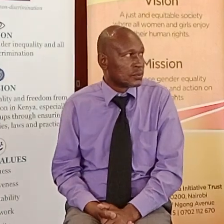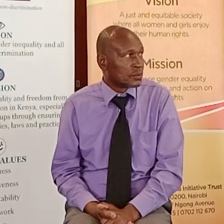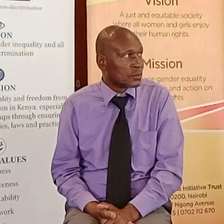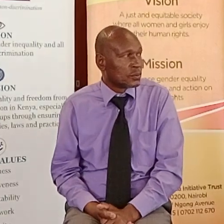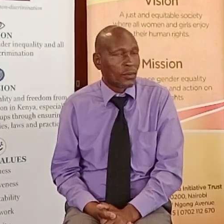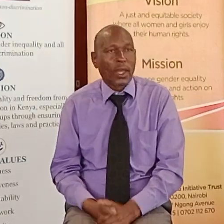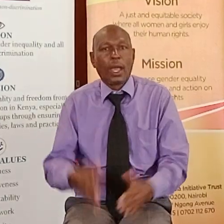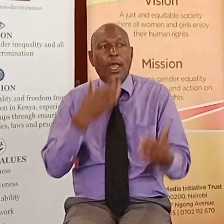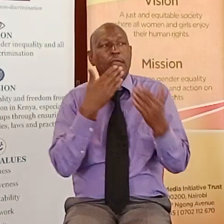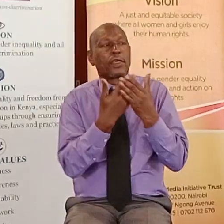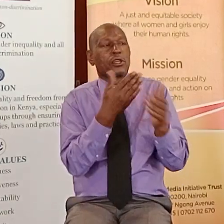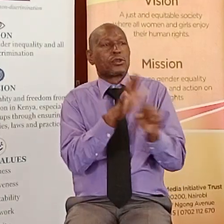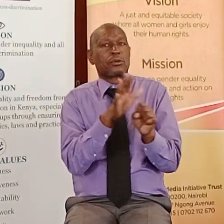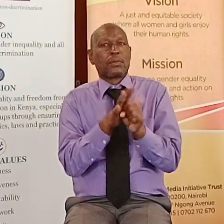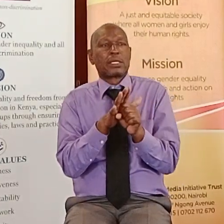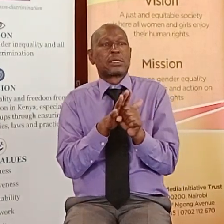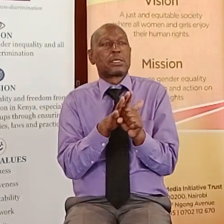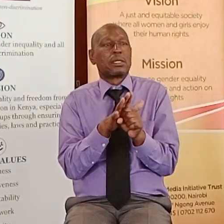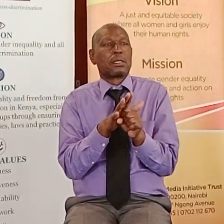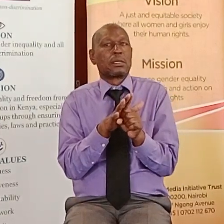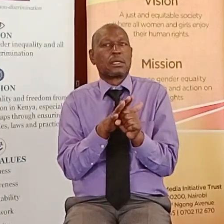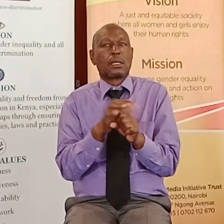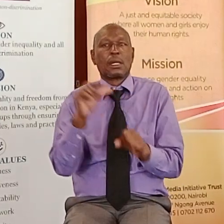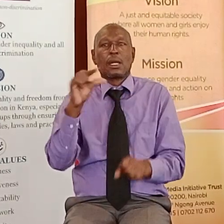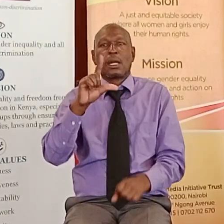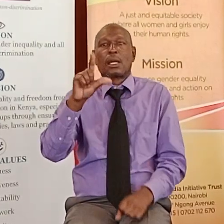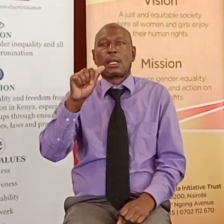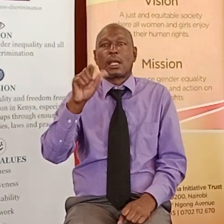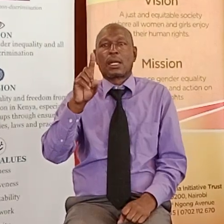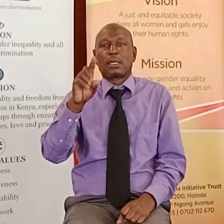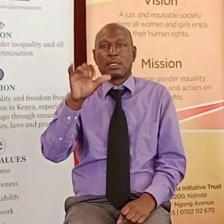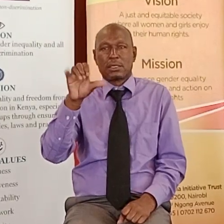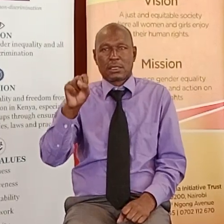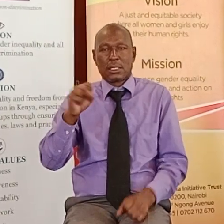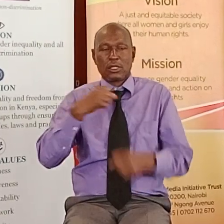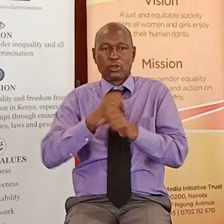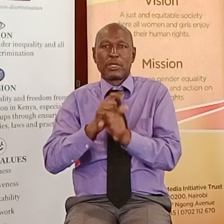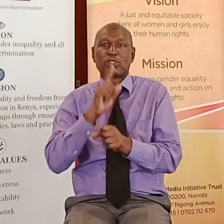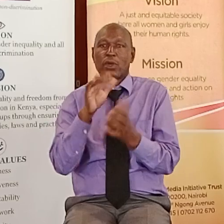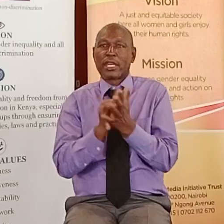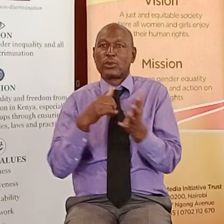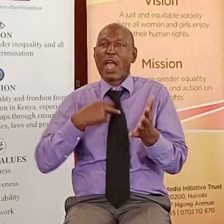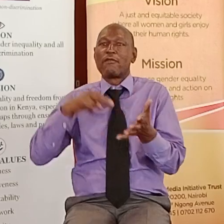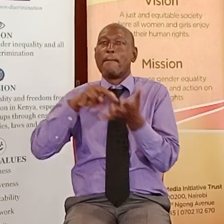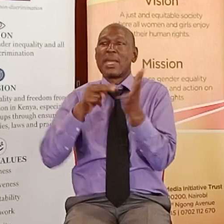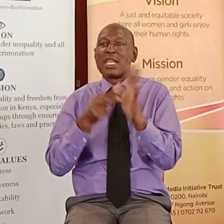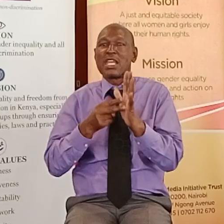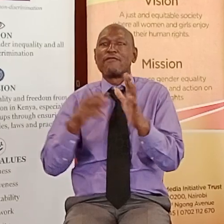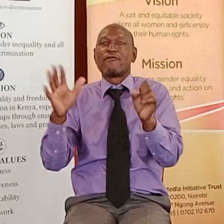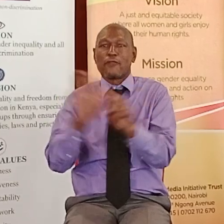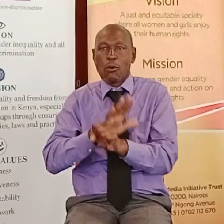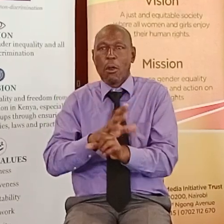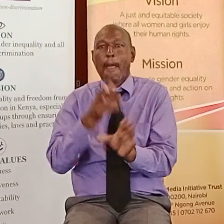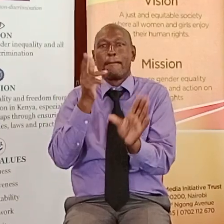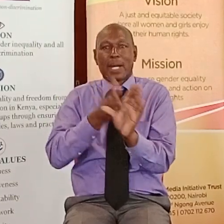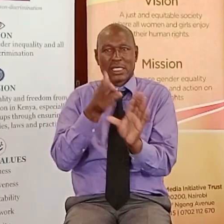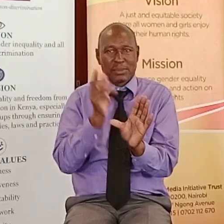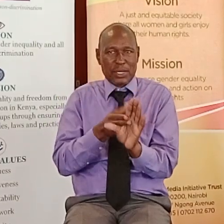Thank you so much, Gladys, ensuring that we have meaningful participation within this